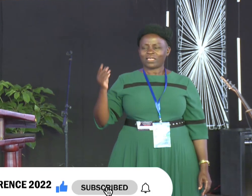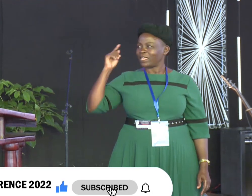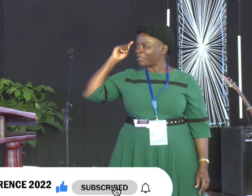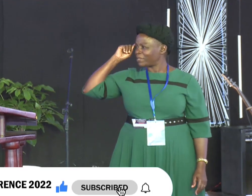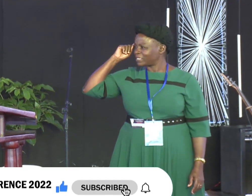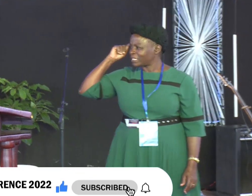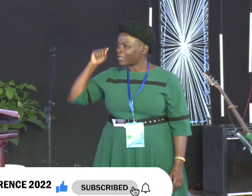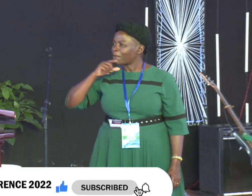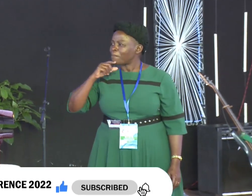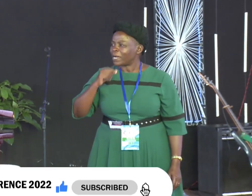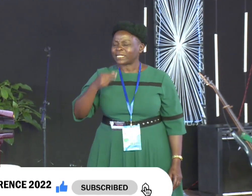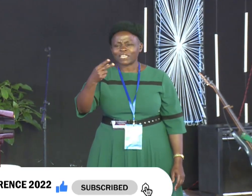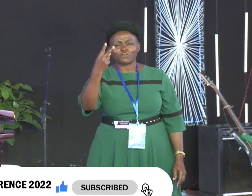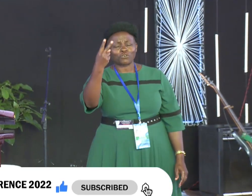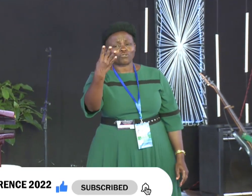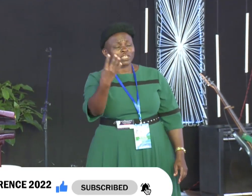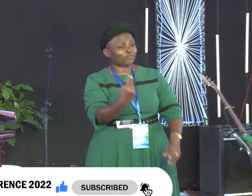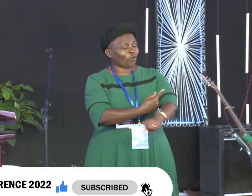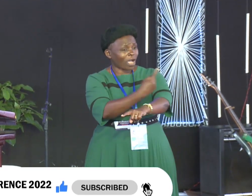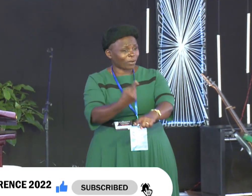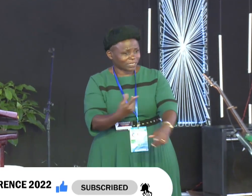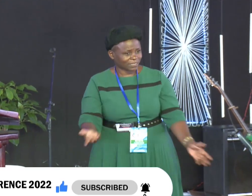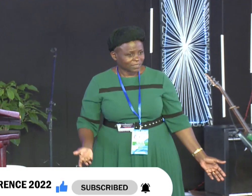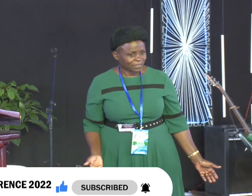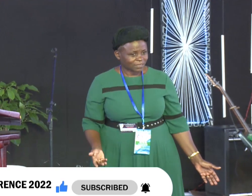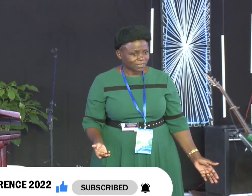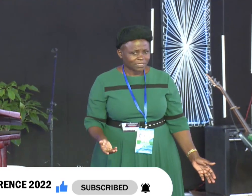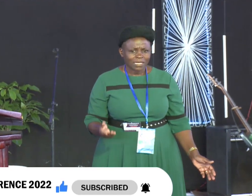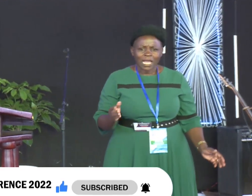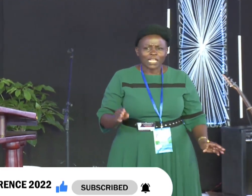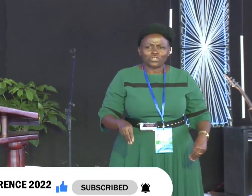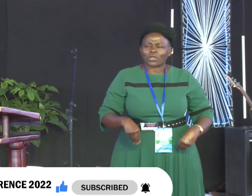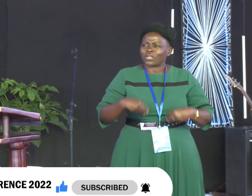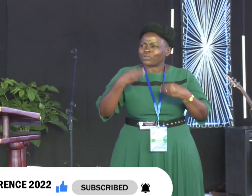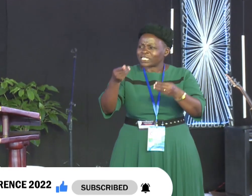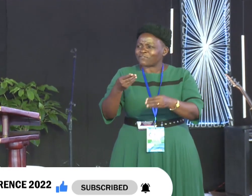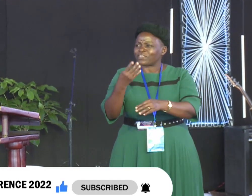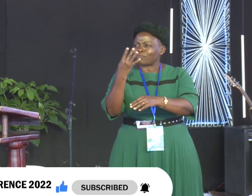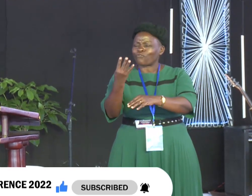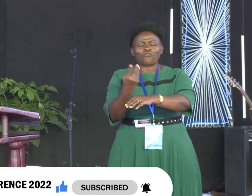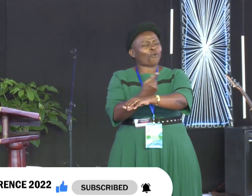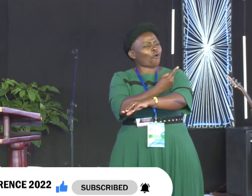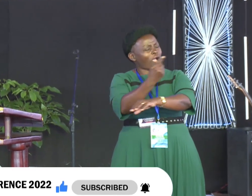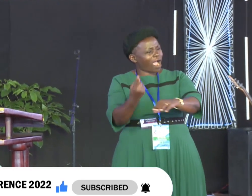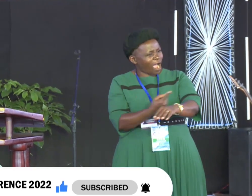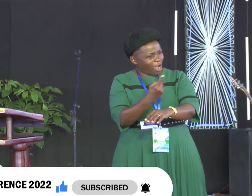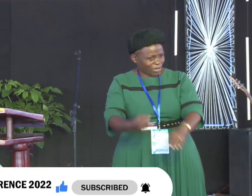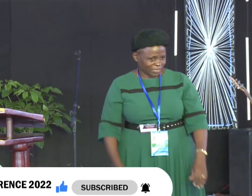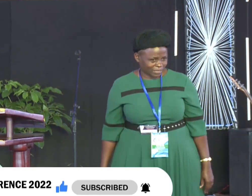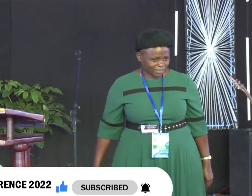atuwa 24 hours. Imagine he gives us 24 hours. And we cannot give him 4 hours.